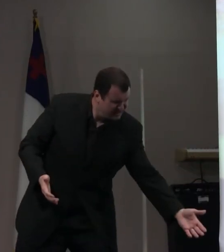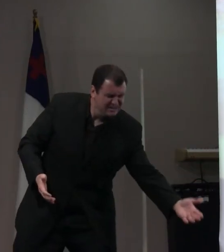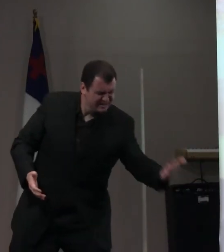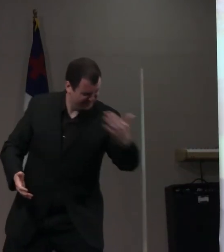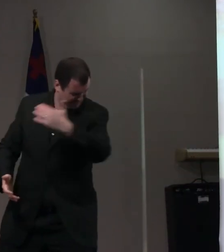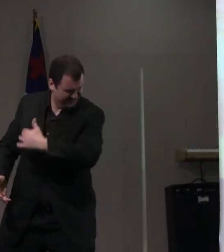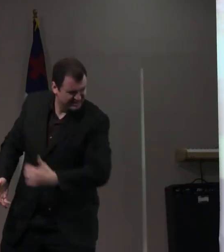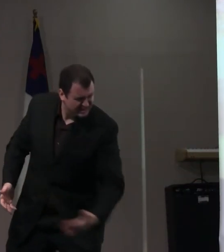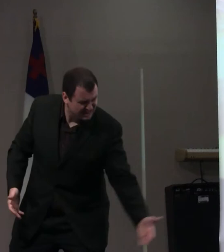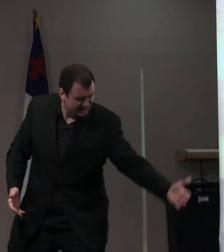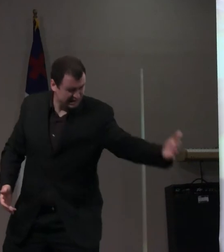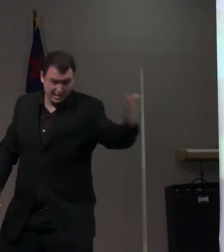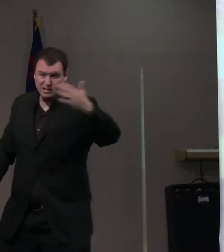To encourage.